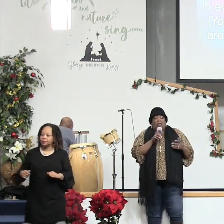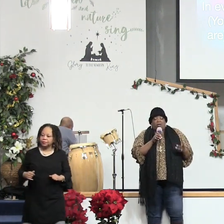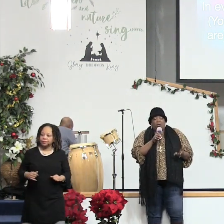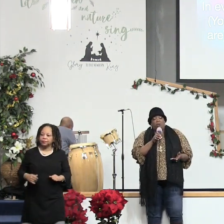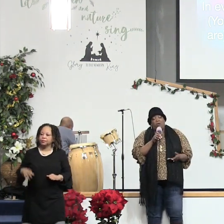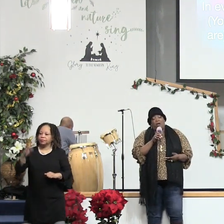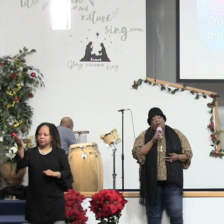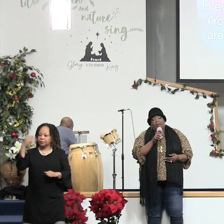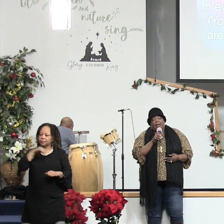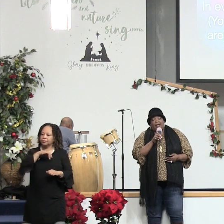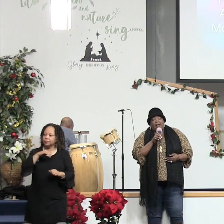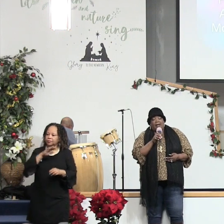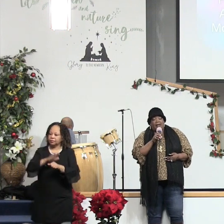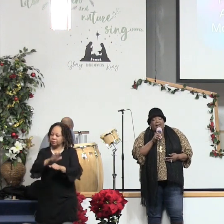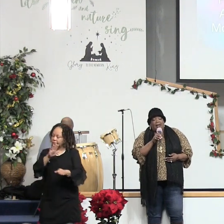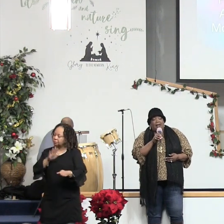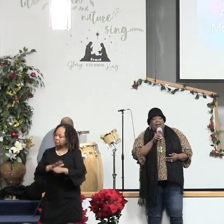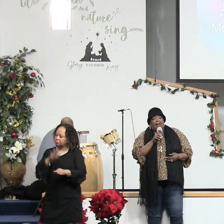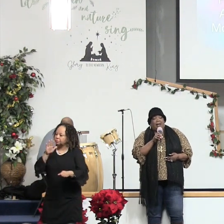Jireh, you are enough.